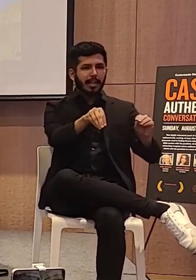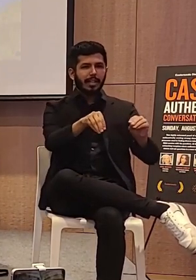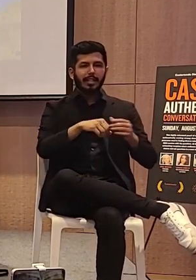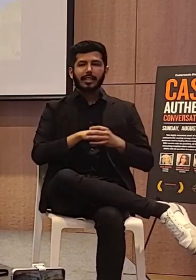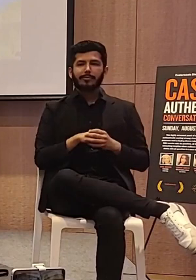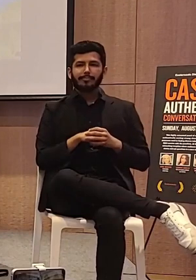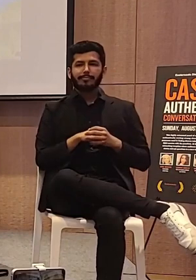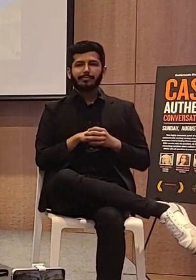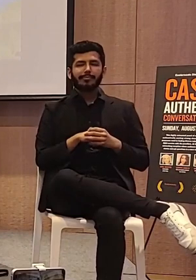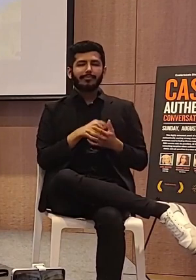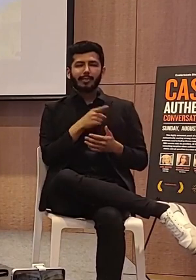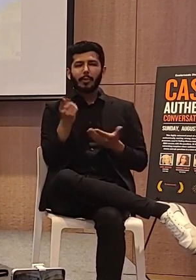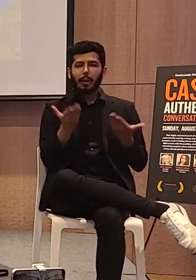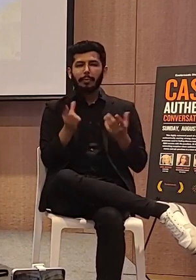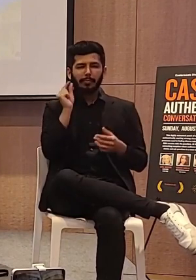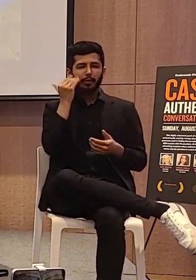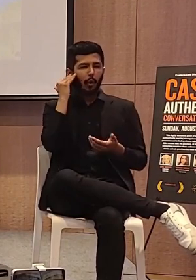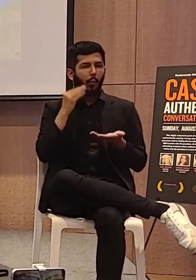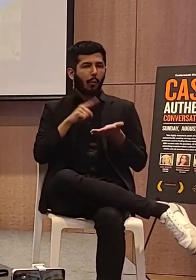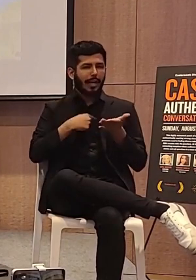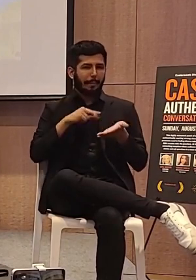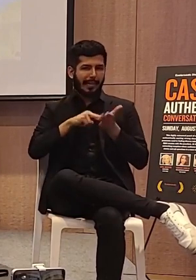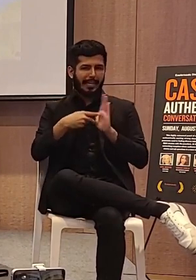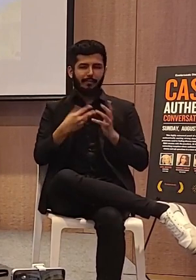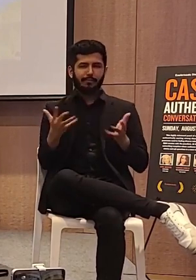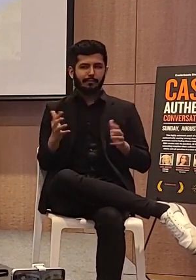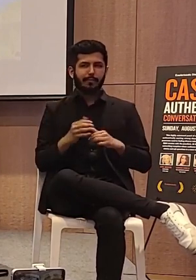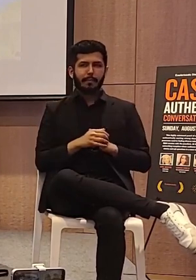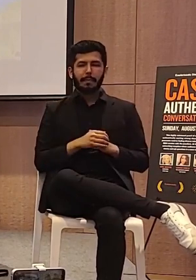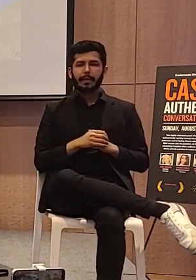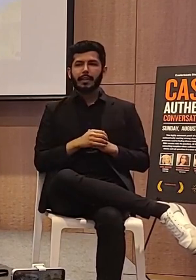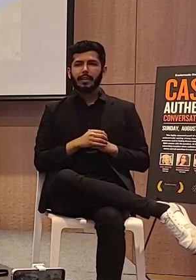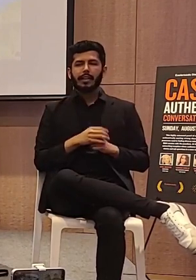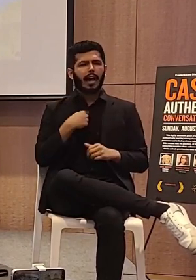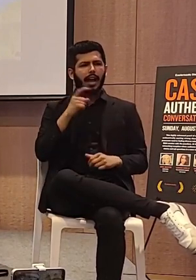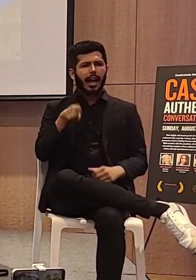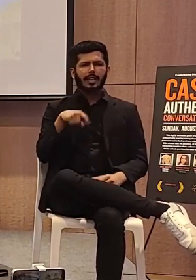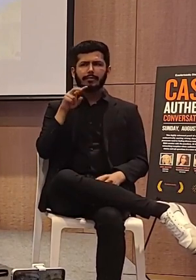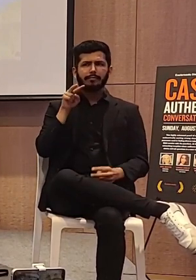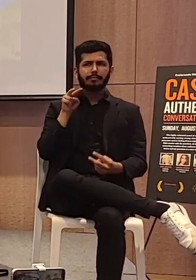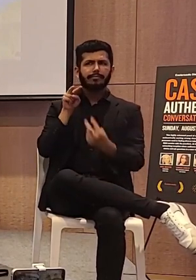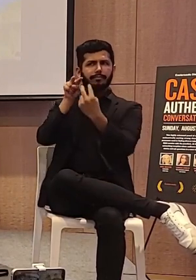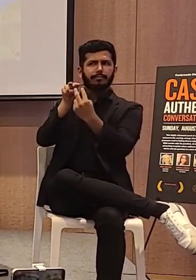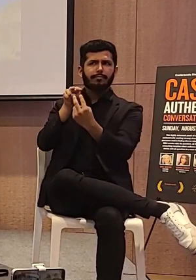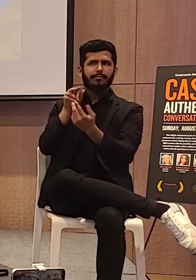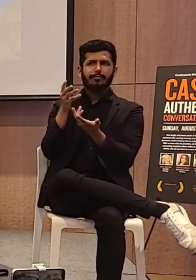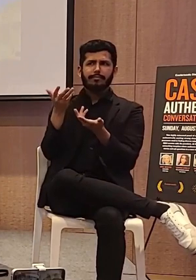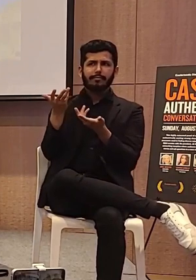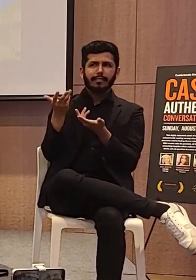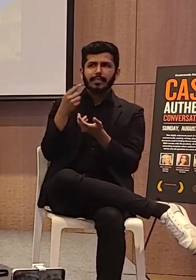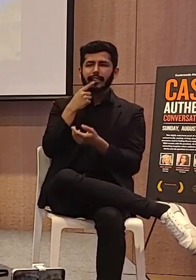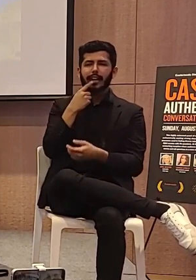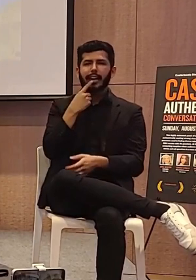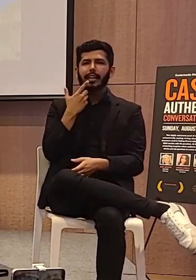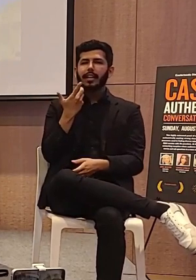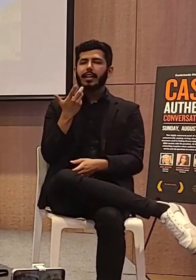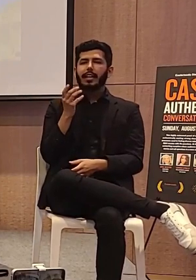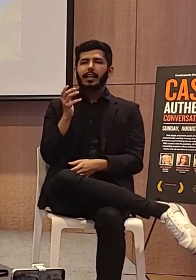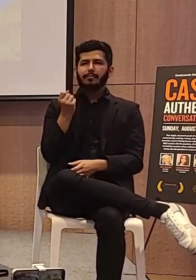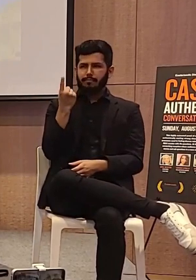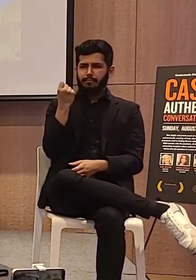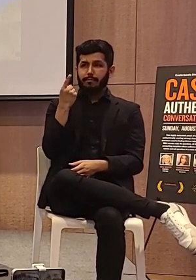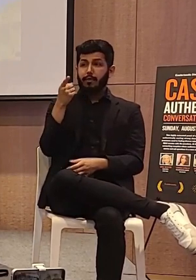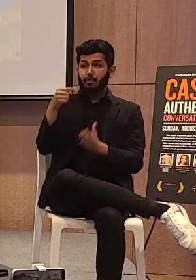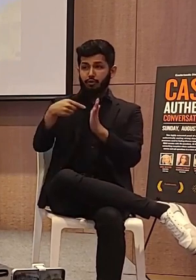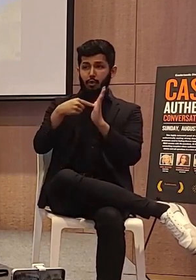pointing at who we are. And I really had to look at them and say, like, listen, if you could show me a list of